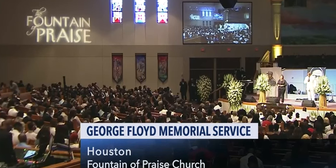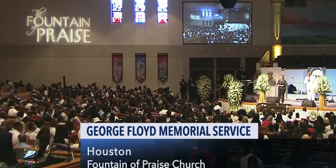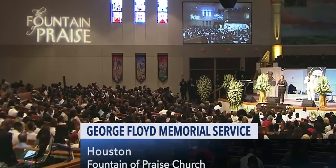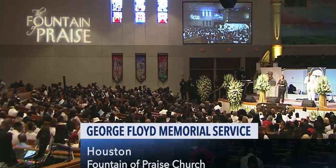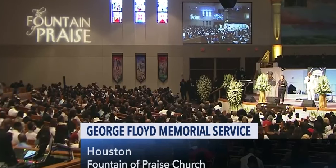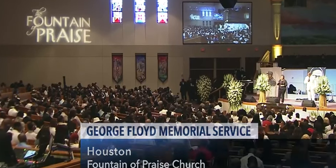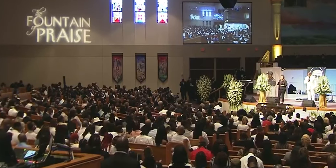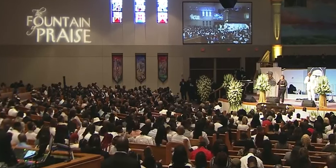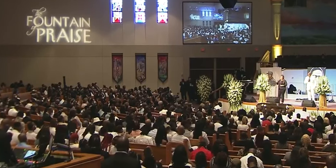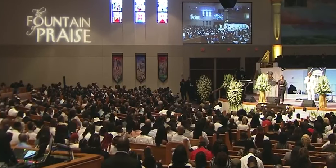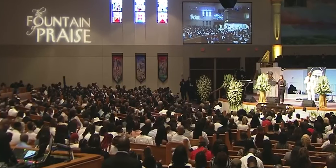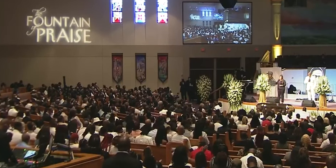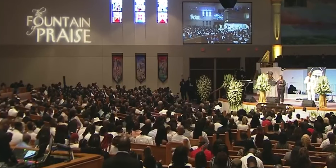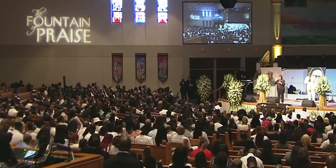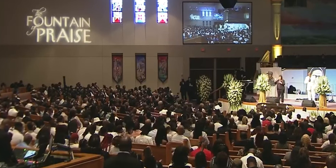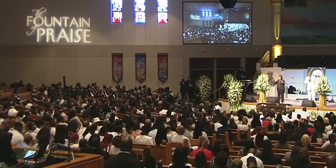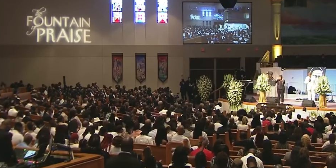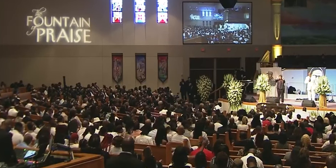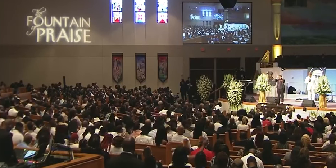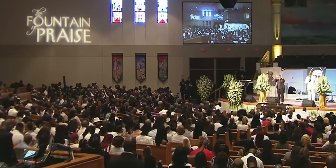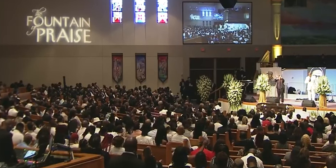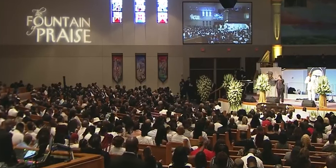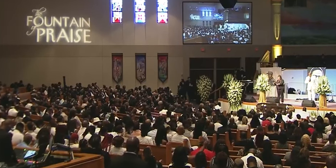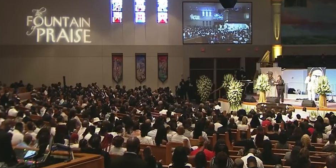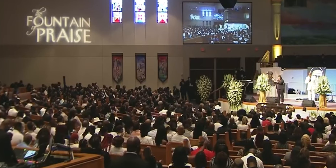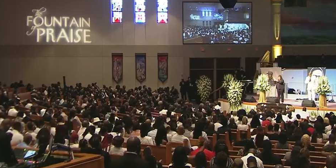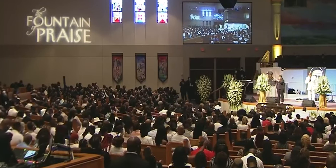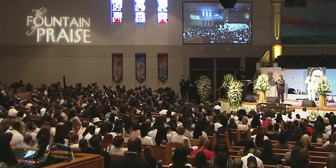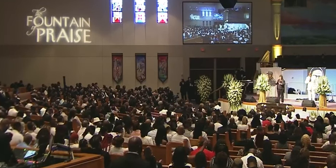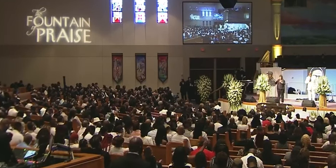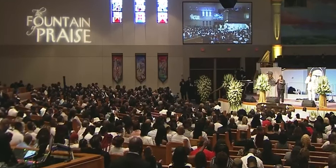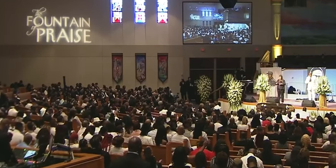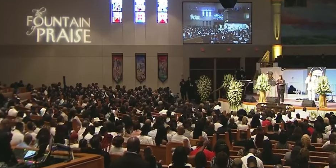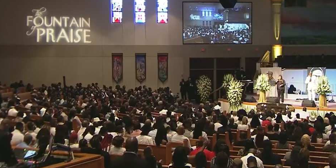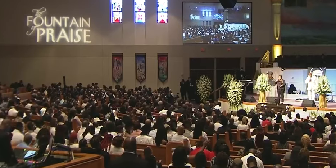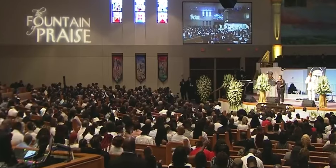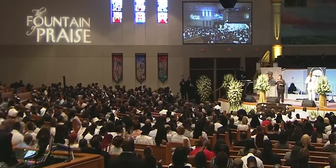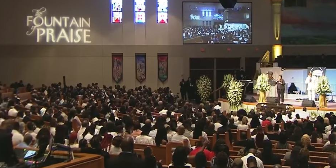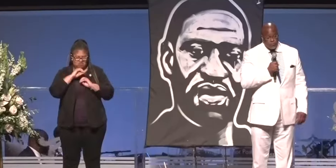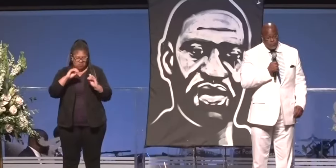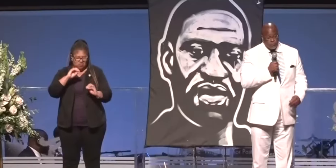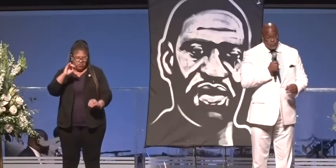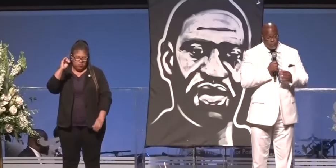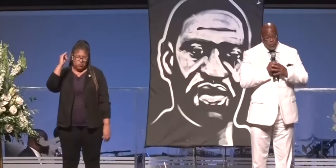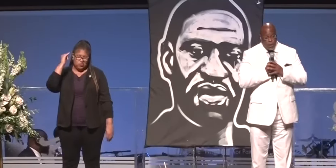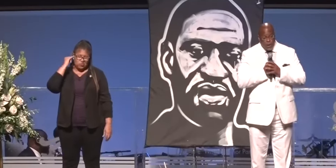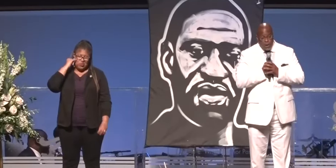Although a storm was raising, you had no idea.